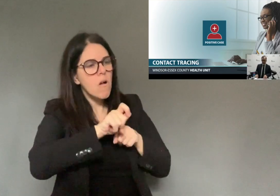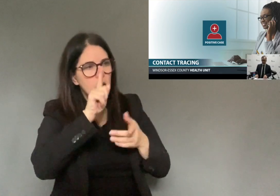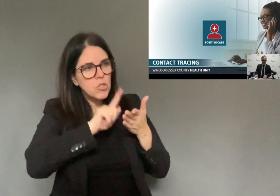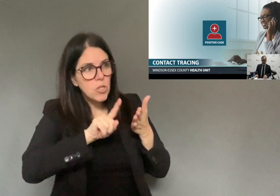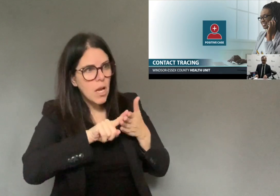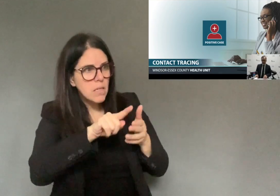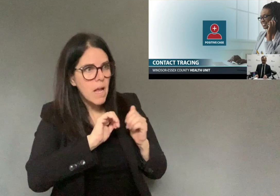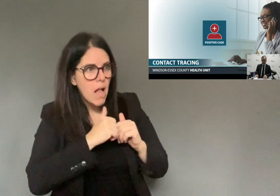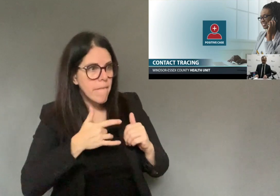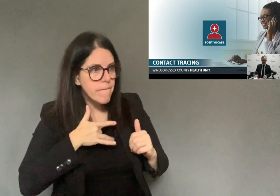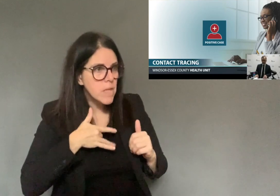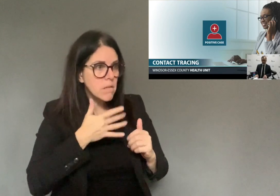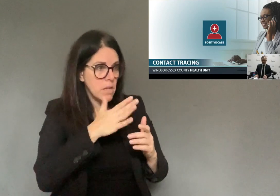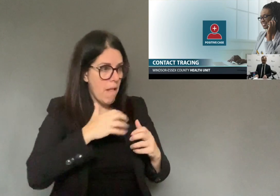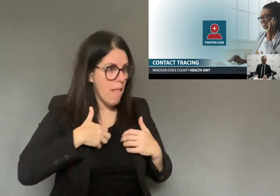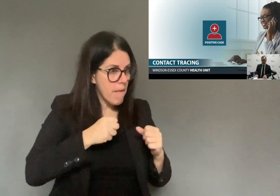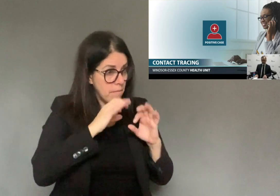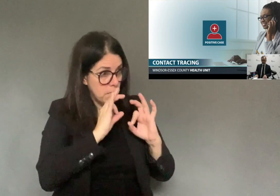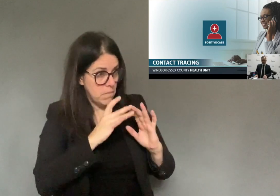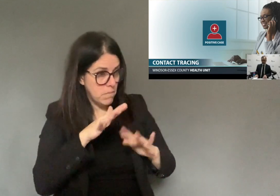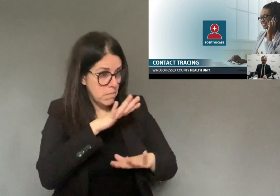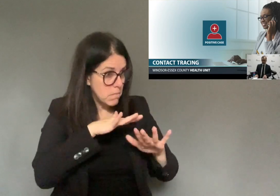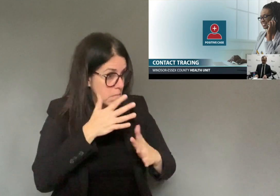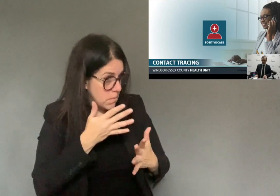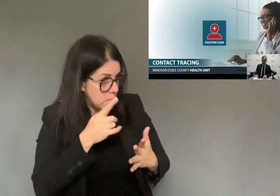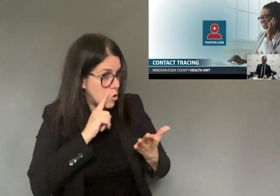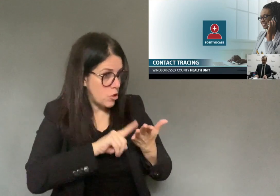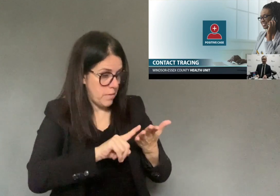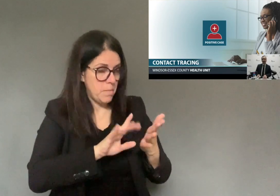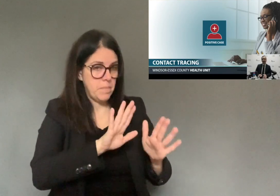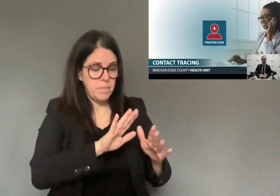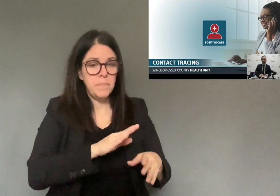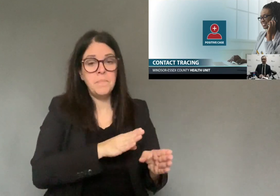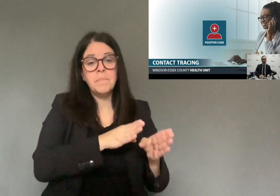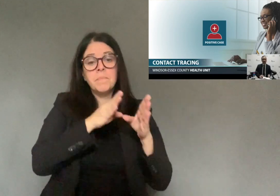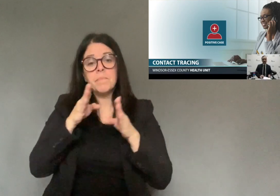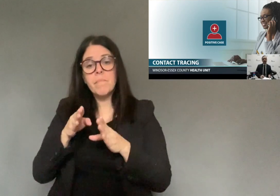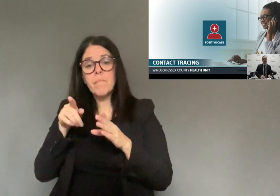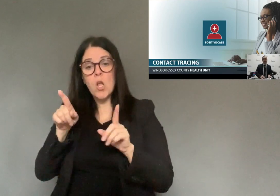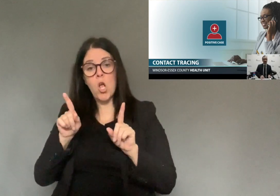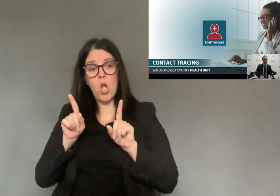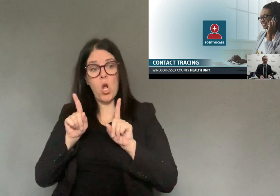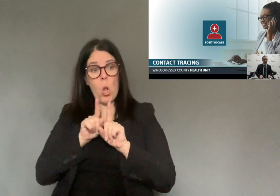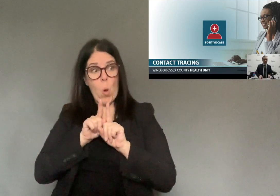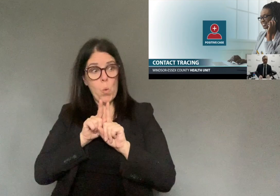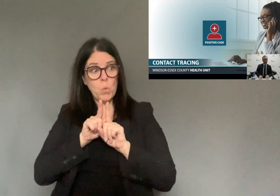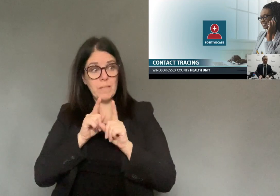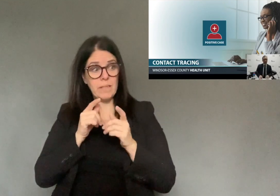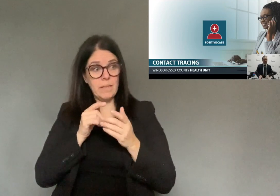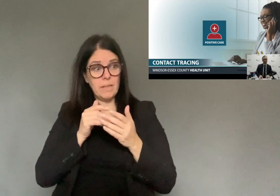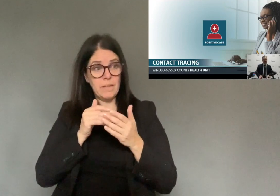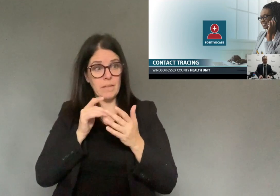are identified as close contact, public health staff will assess if they are symptomatic for COVID-19.